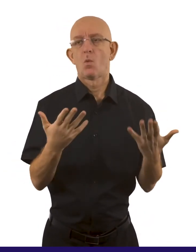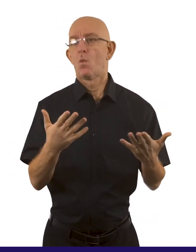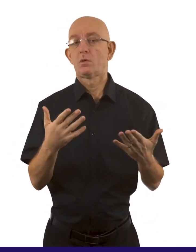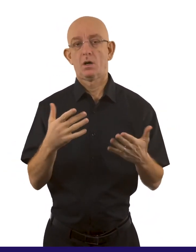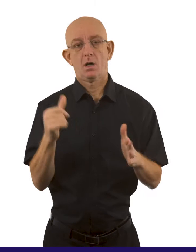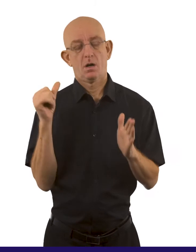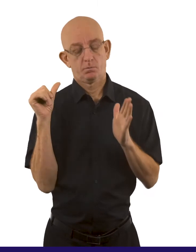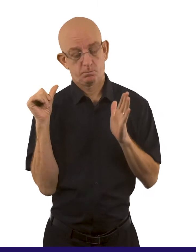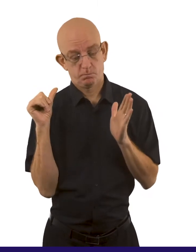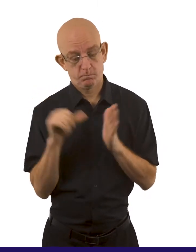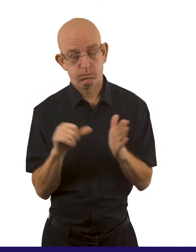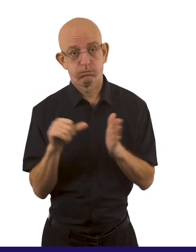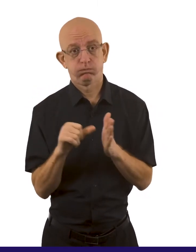difficulty in doing so,